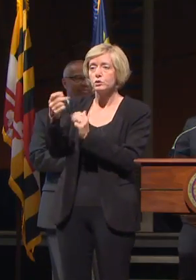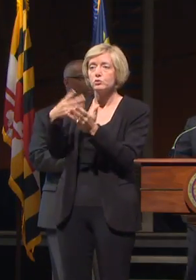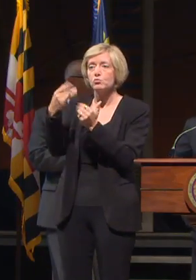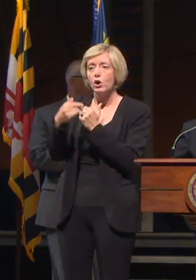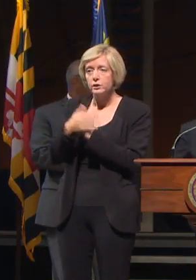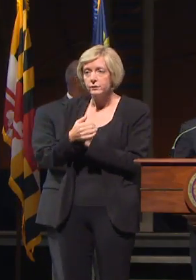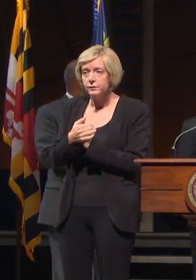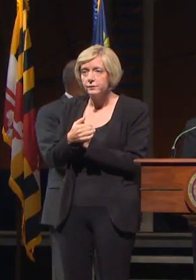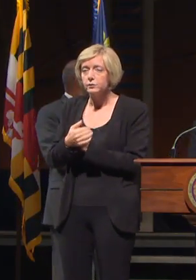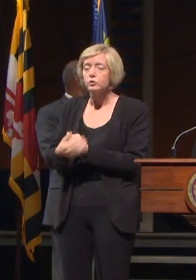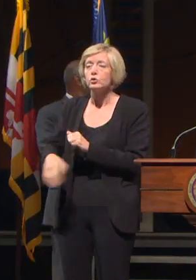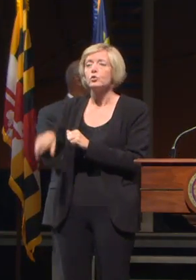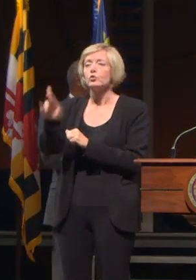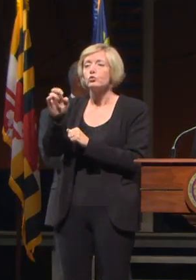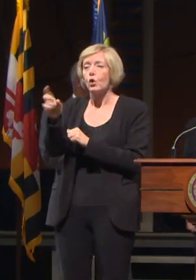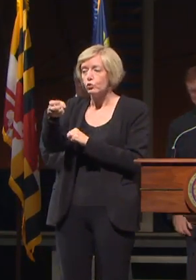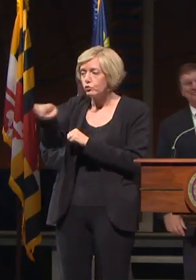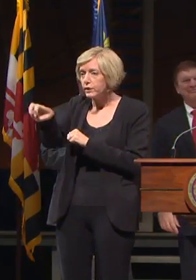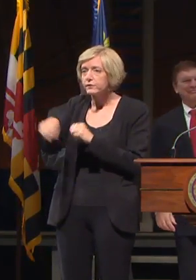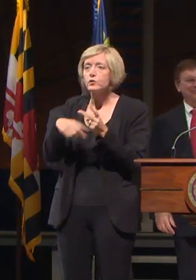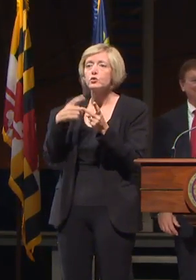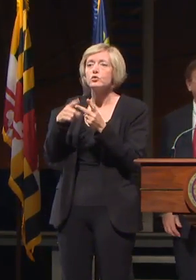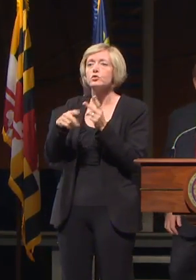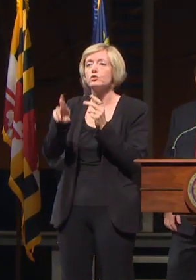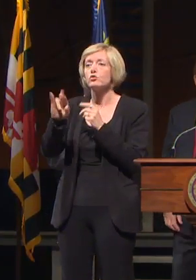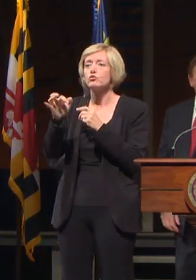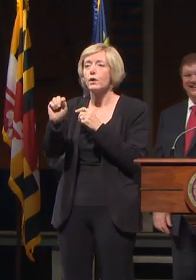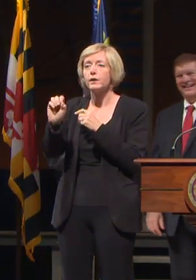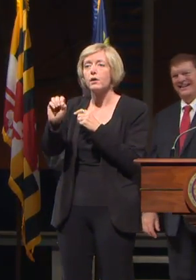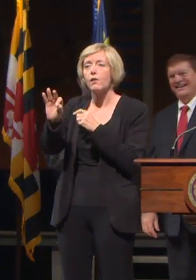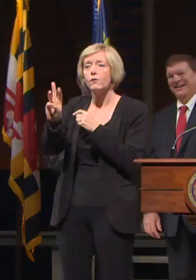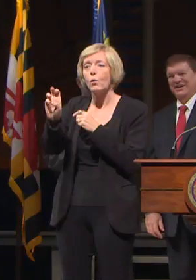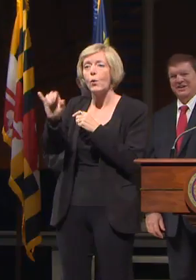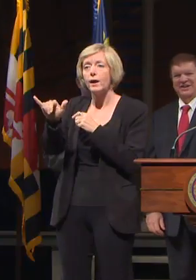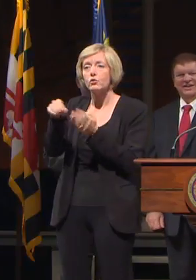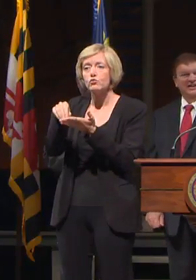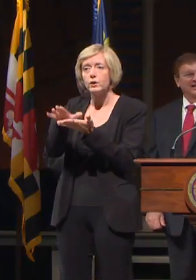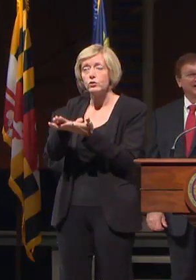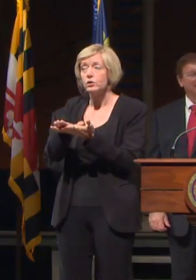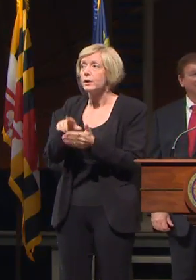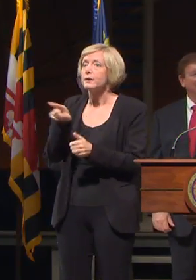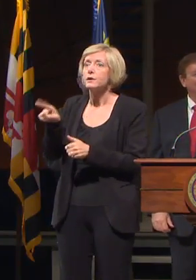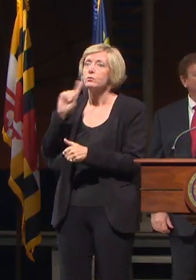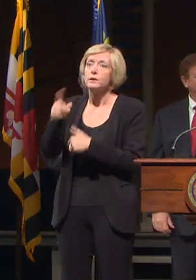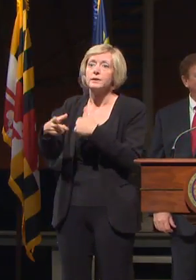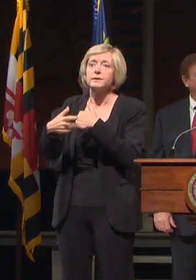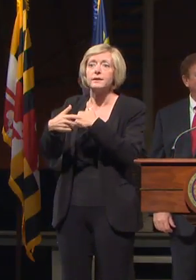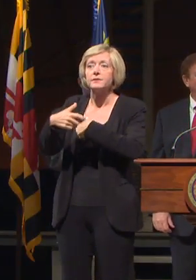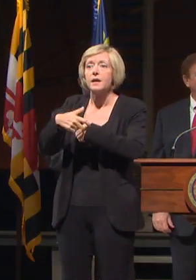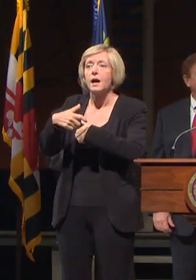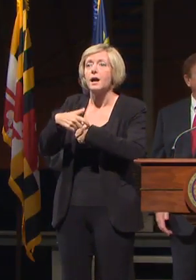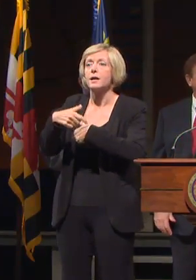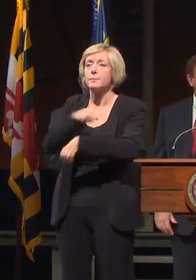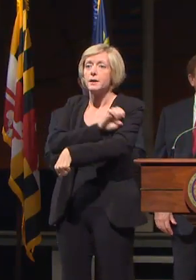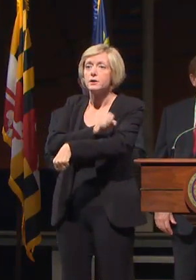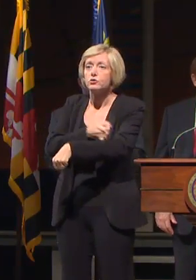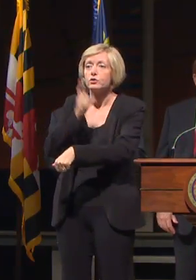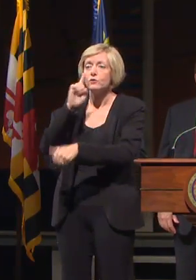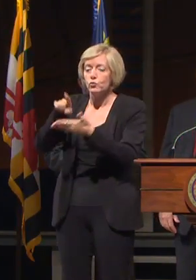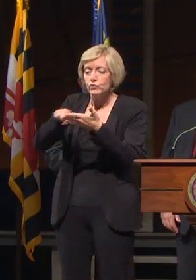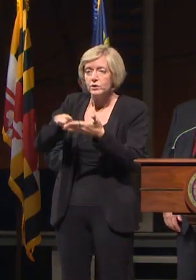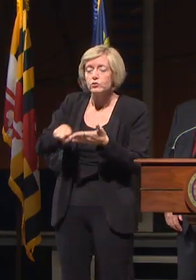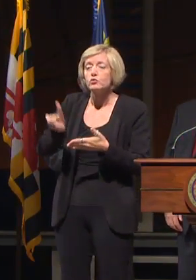projects, road transfers, and right-of-way records. He has saved countless hours of research and